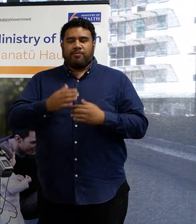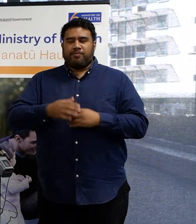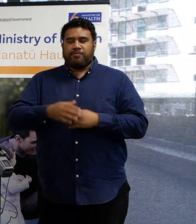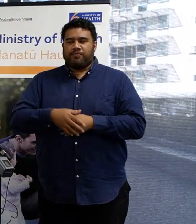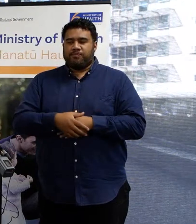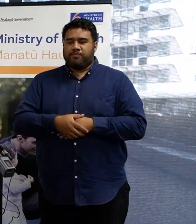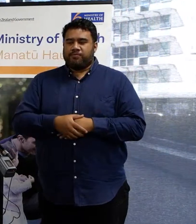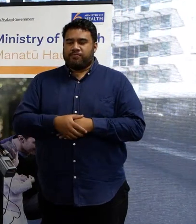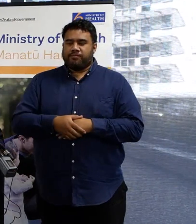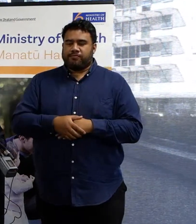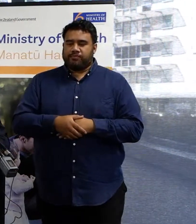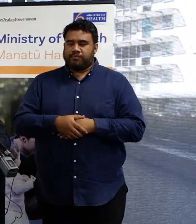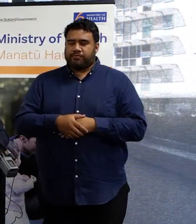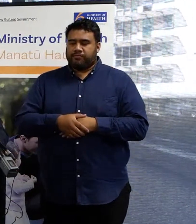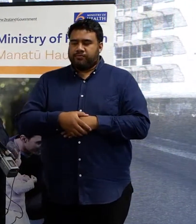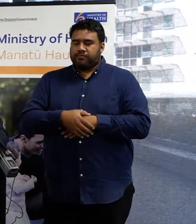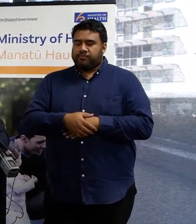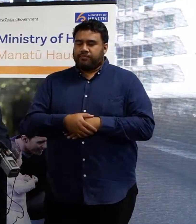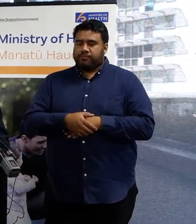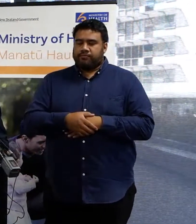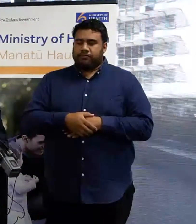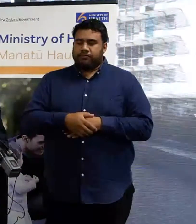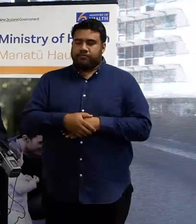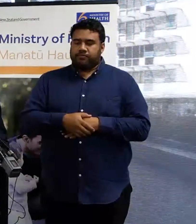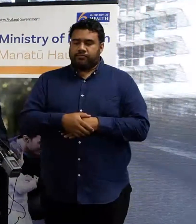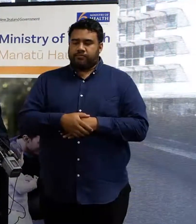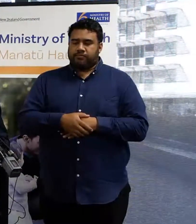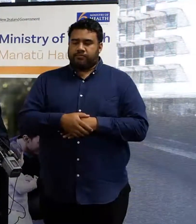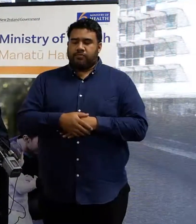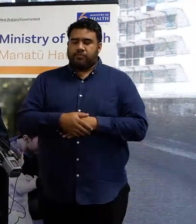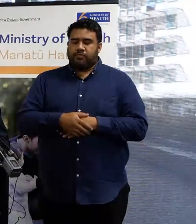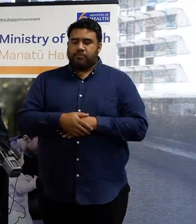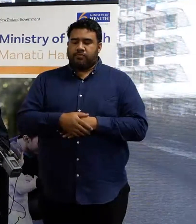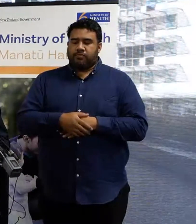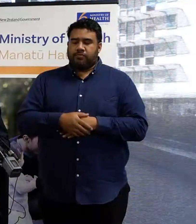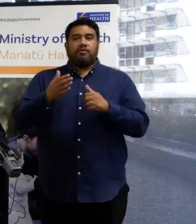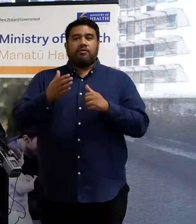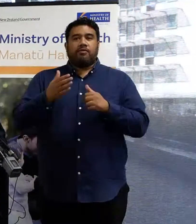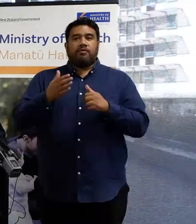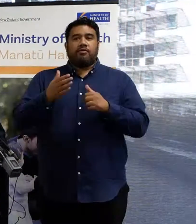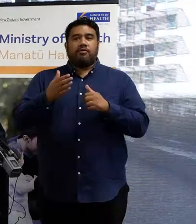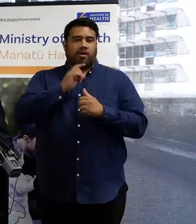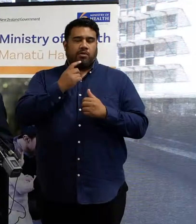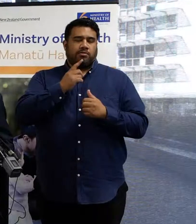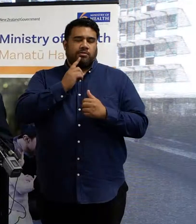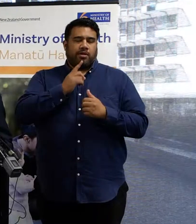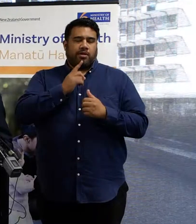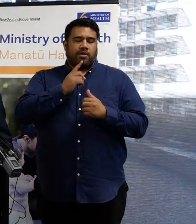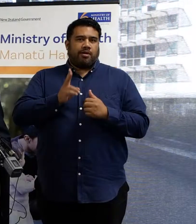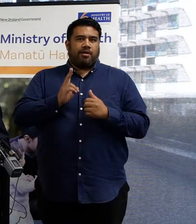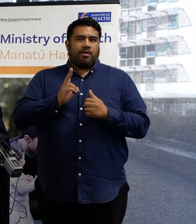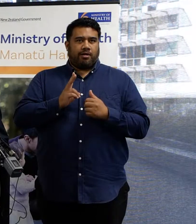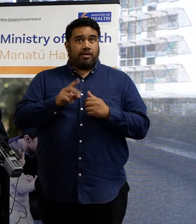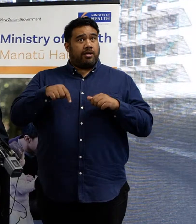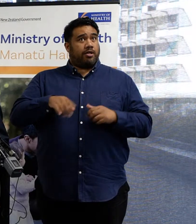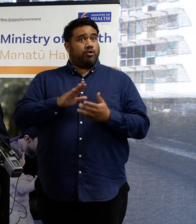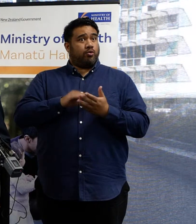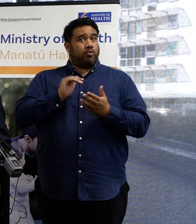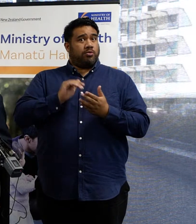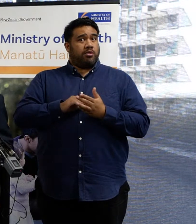the interpreter in your picture. I'll start the stand-up today, as I do most days, to confirm that we still have